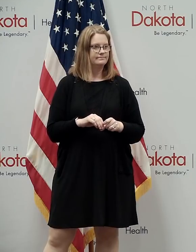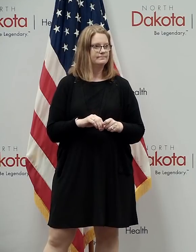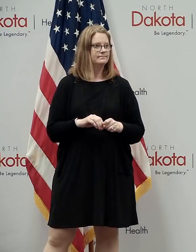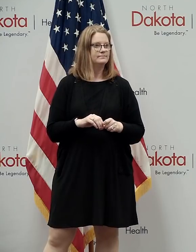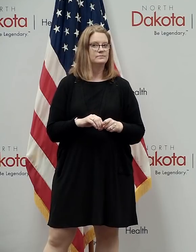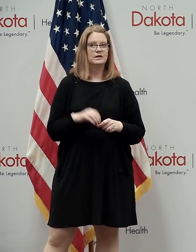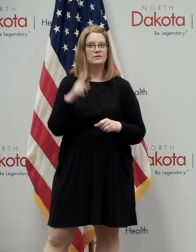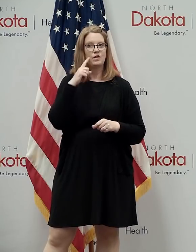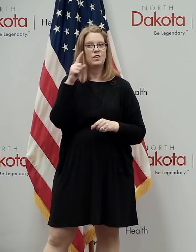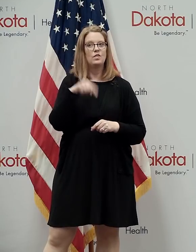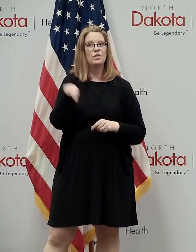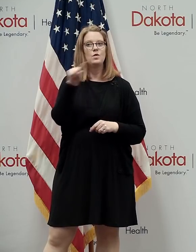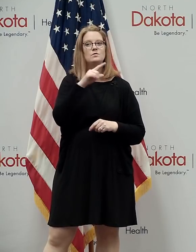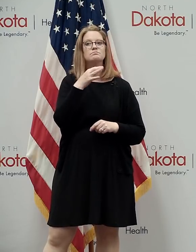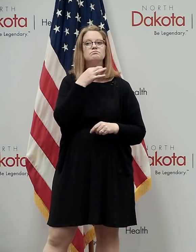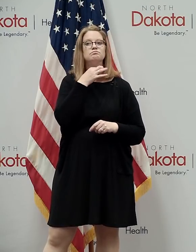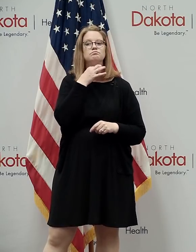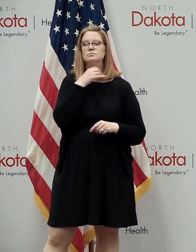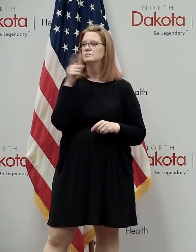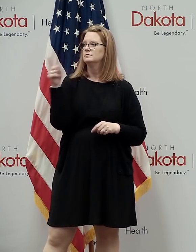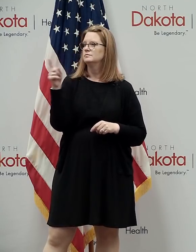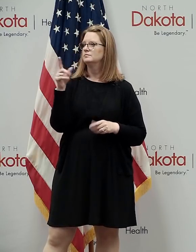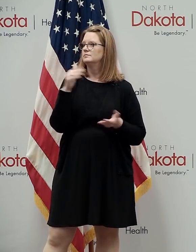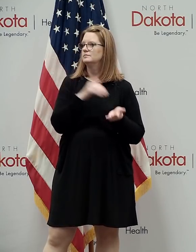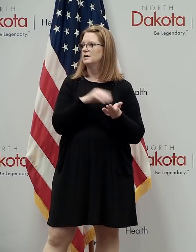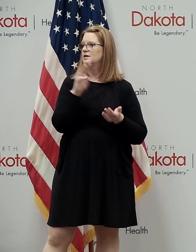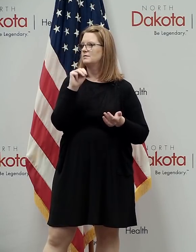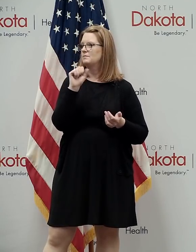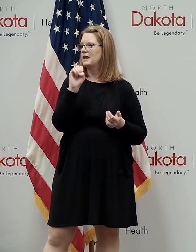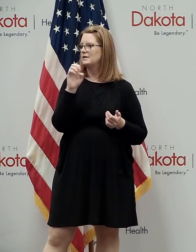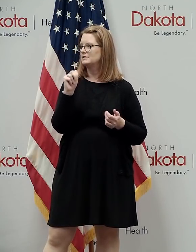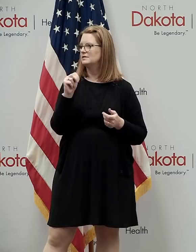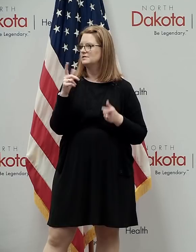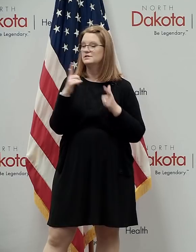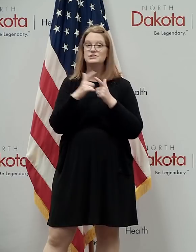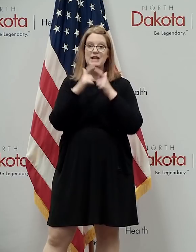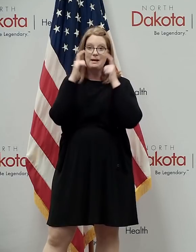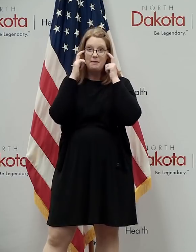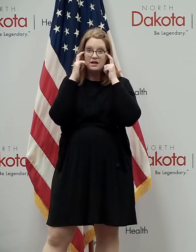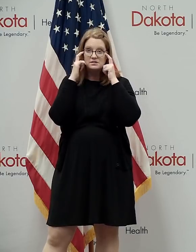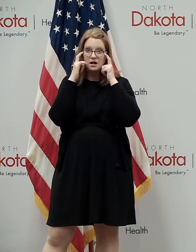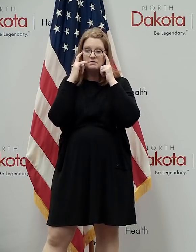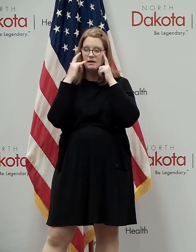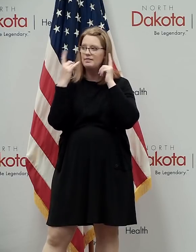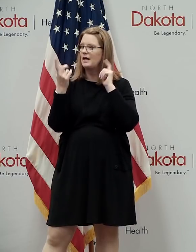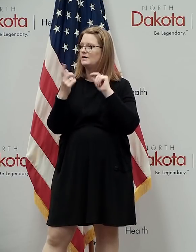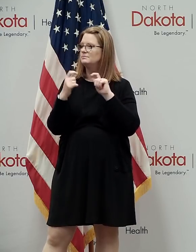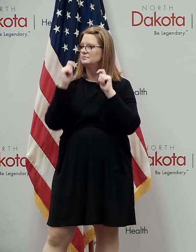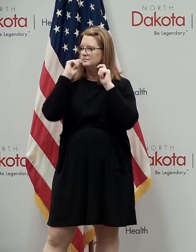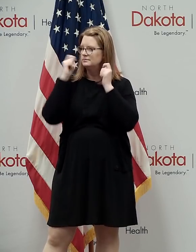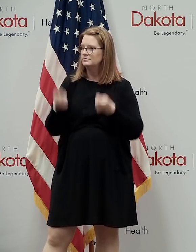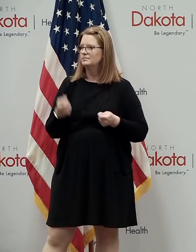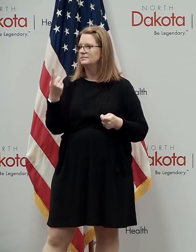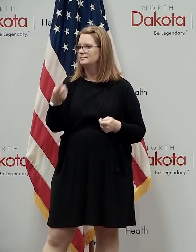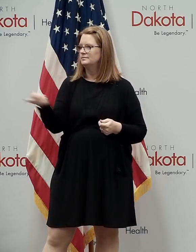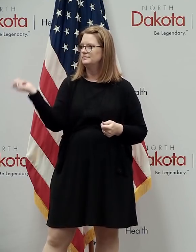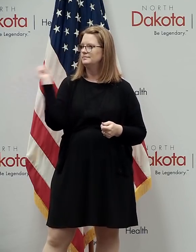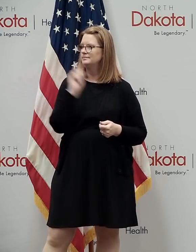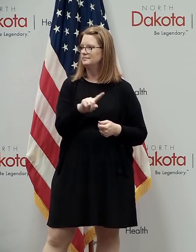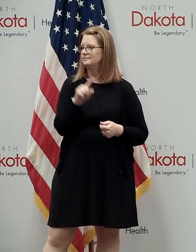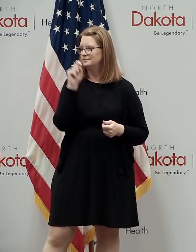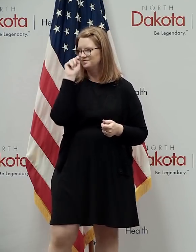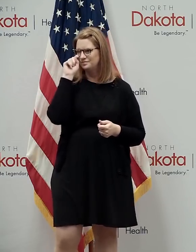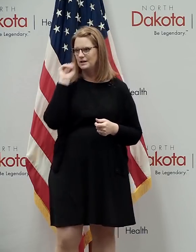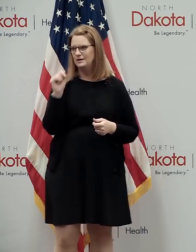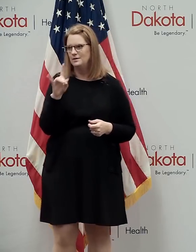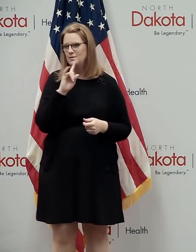For those that were curious, Dr. Mason had a mask on until right before she walked up here. Like a lot of the great folks over in the lab, we got to